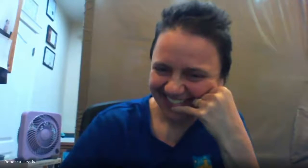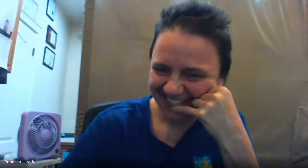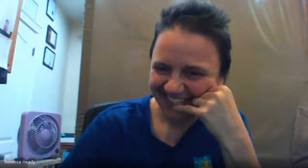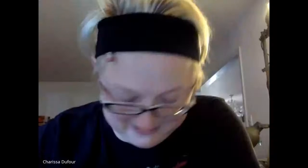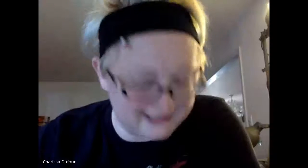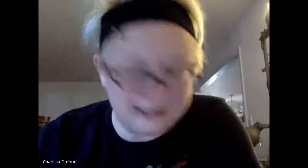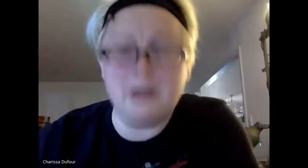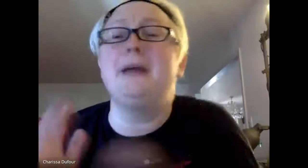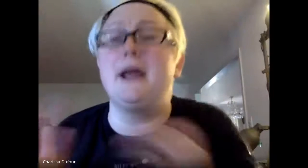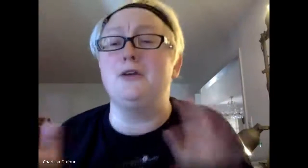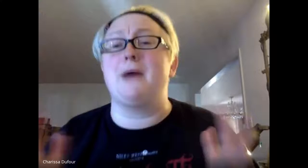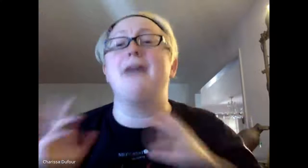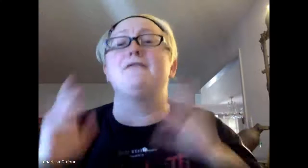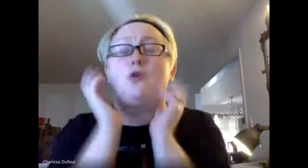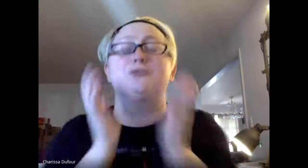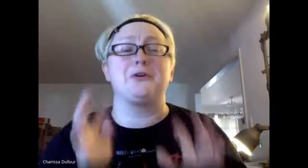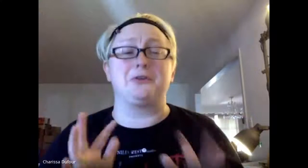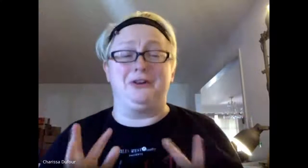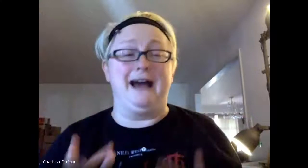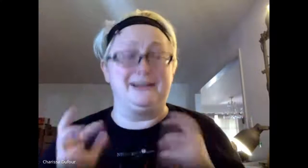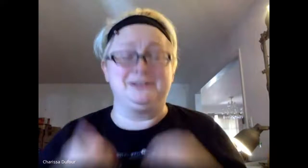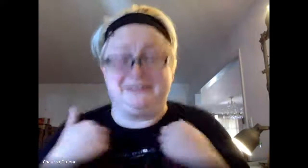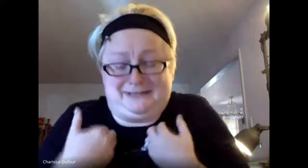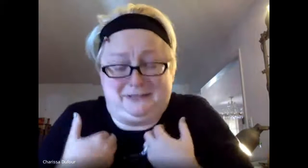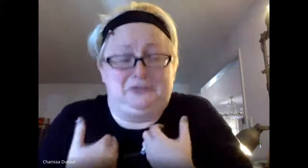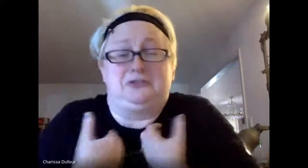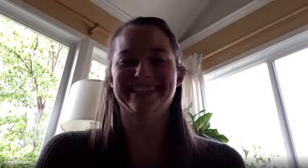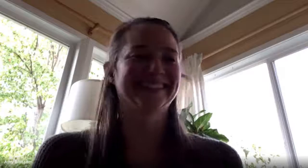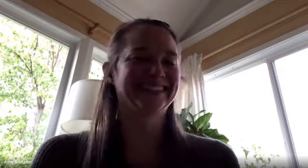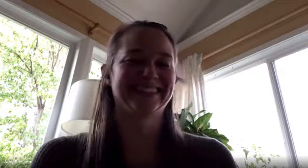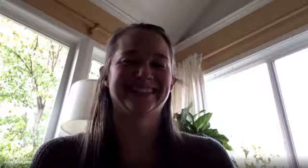It's just like, I don't care if you have the whole soda or not. Just go away.